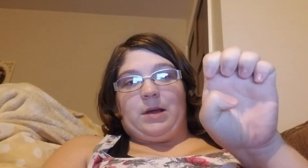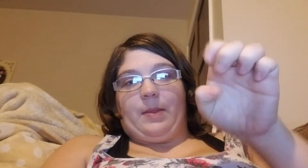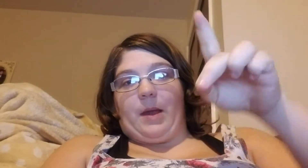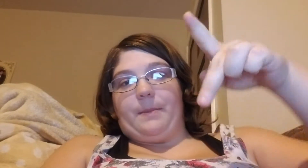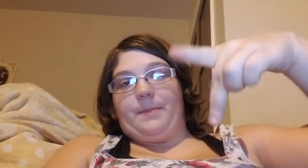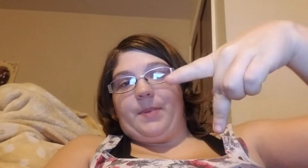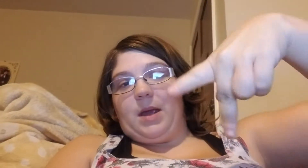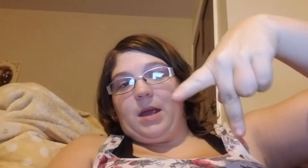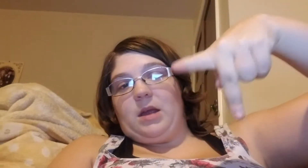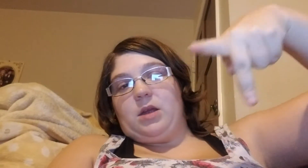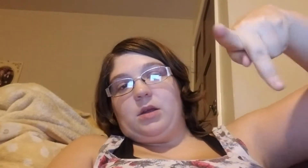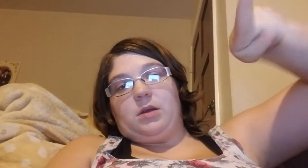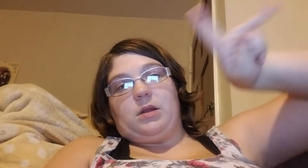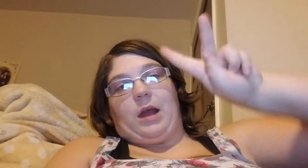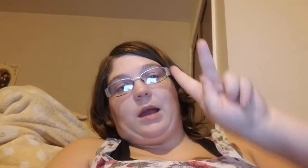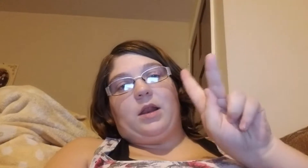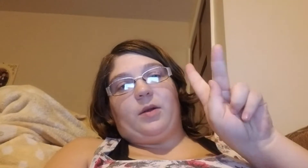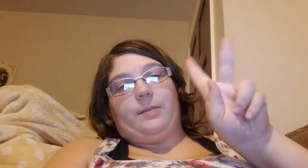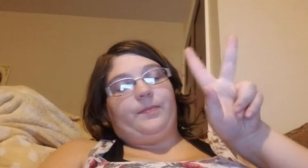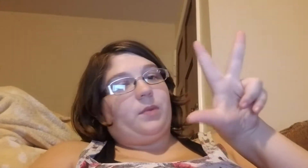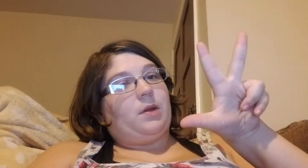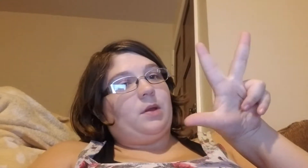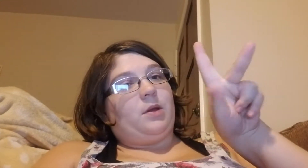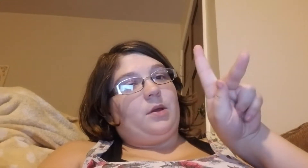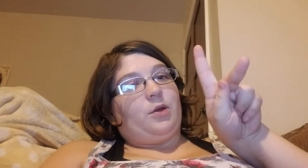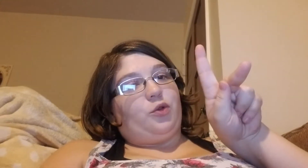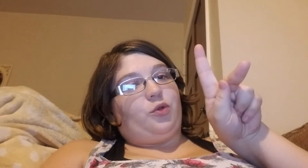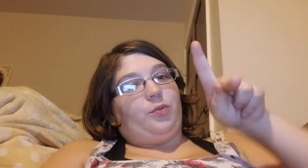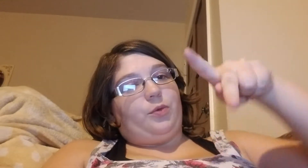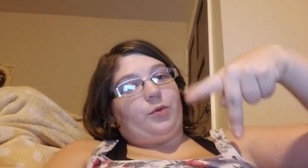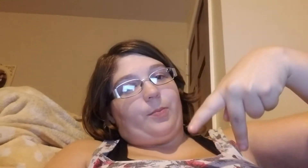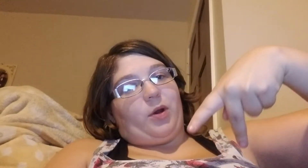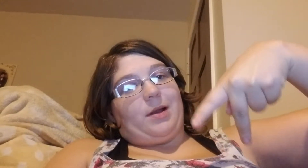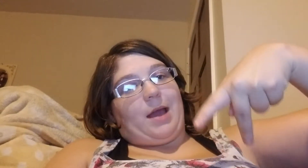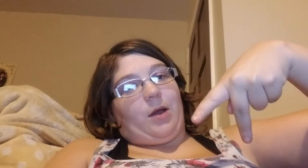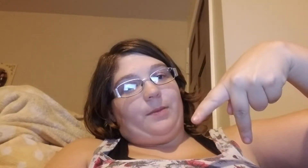and then P, like a little, doop, put it down.